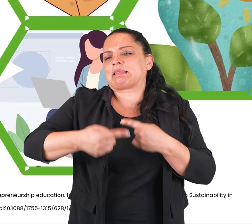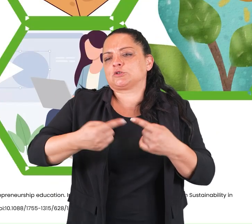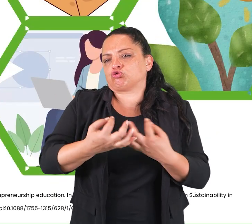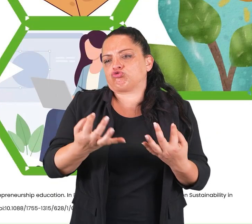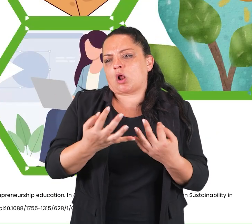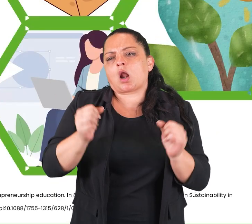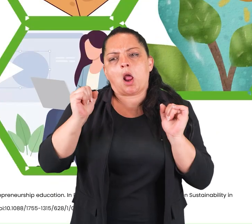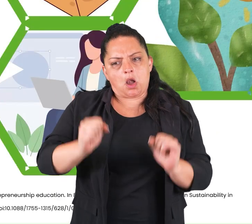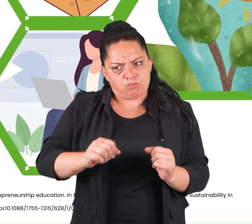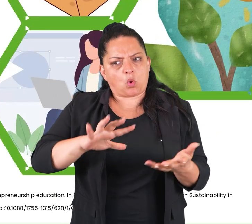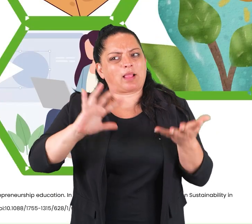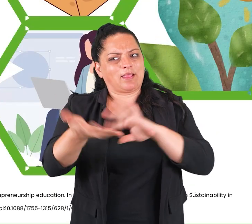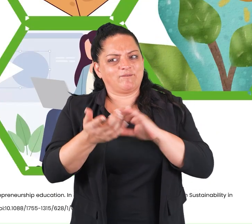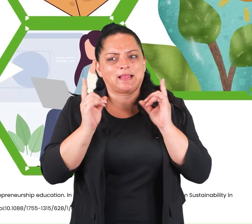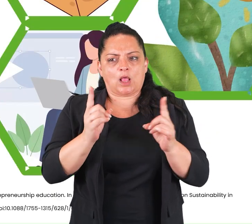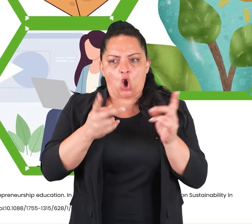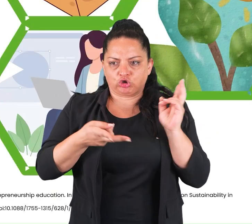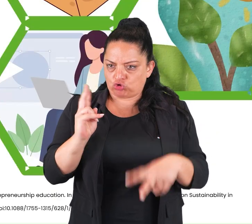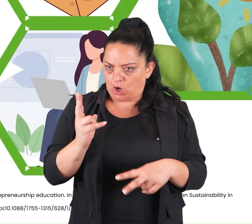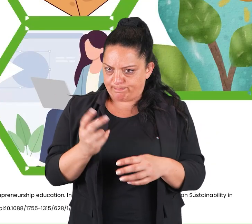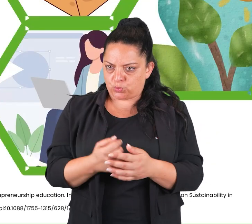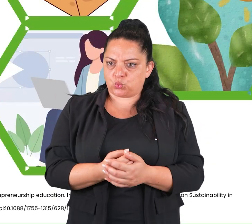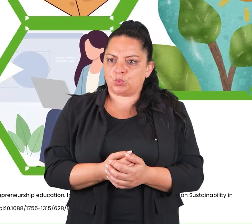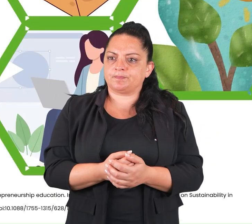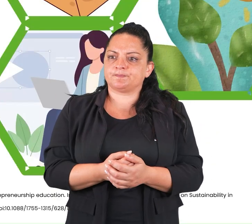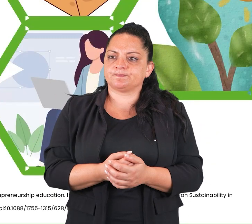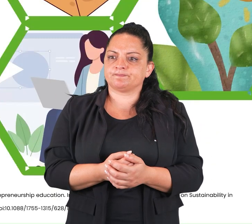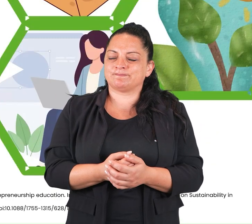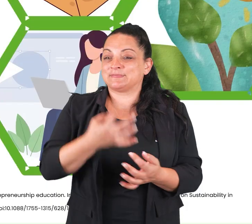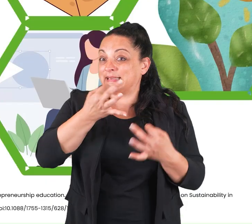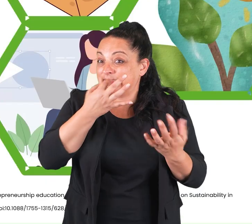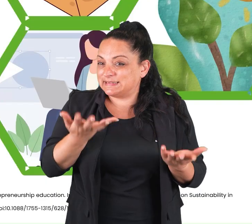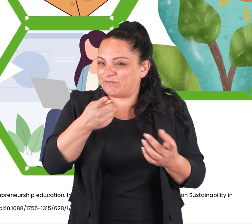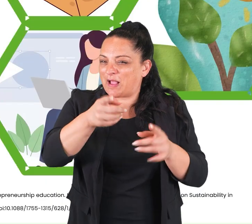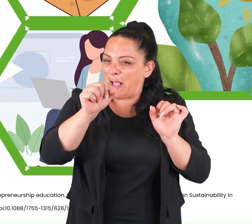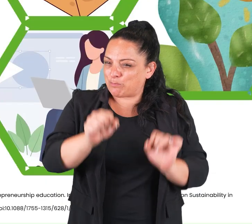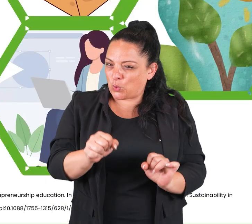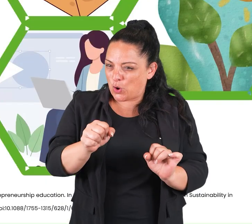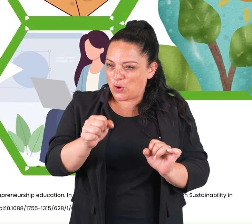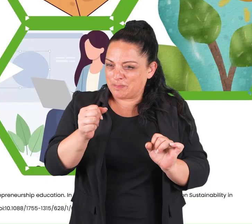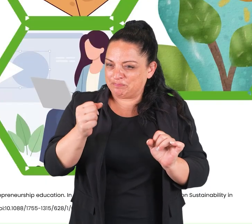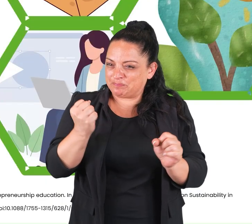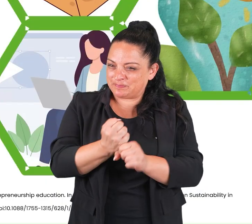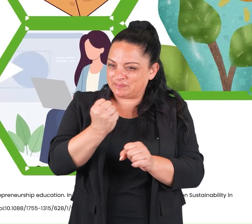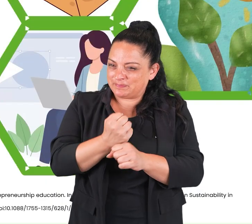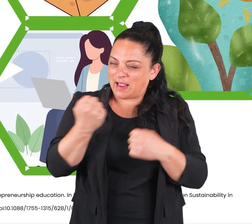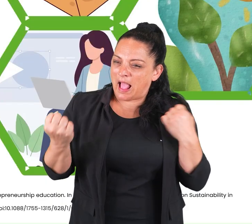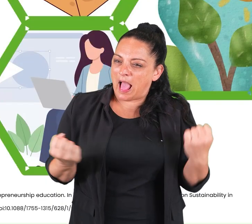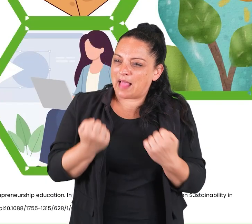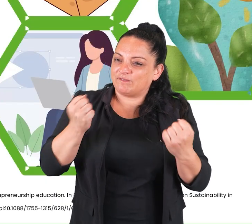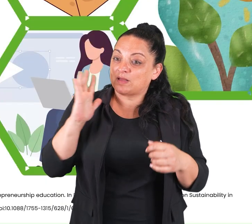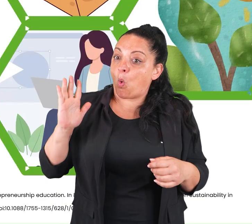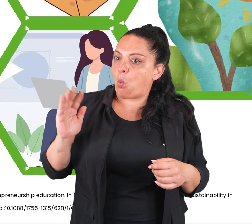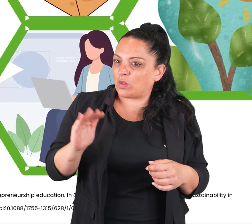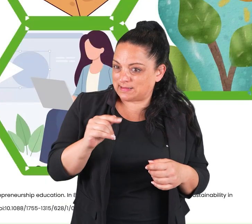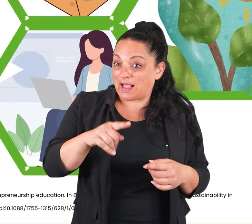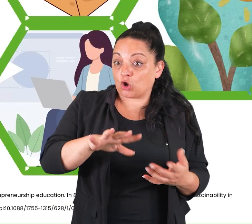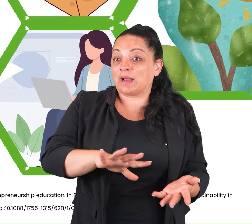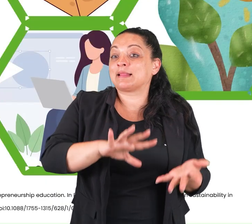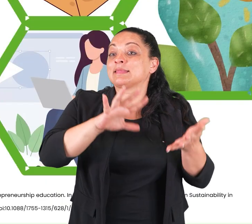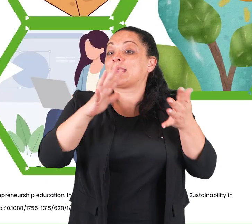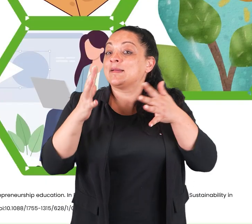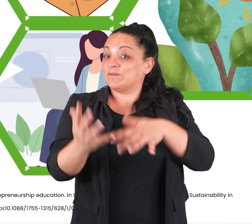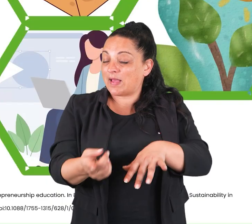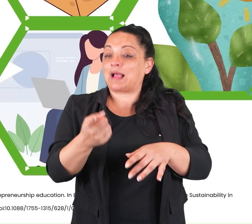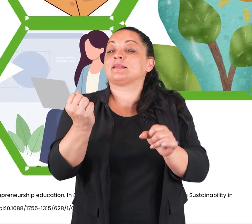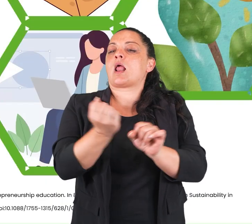regular jobs can also be more green. So you can do daily things and that will